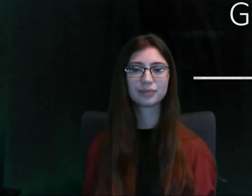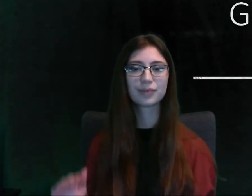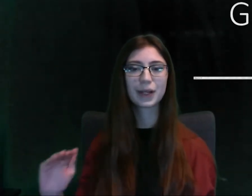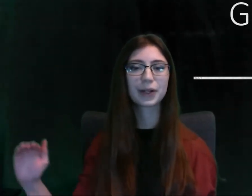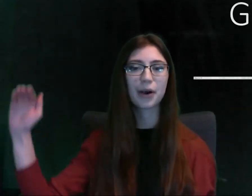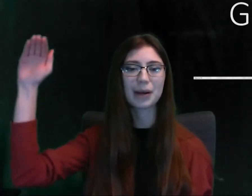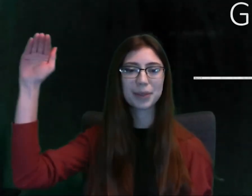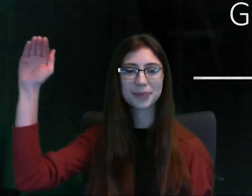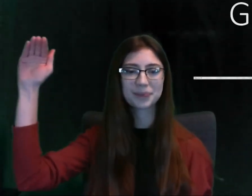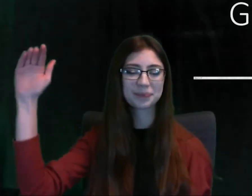Grow up.